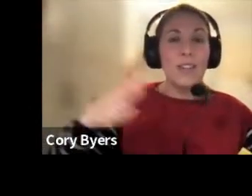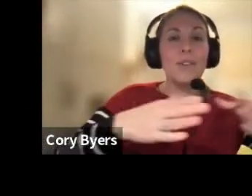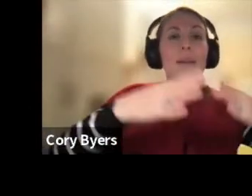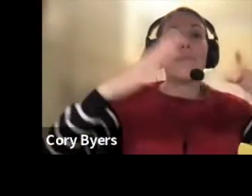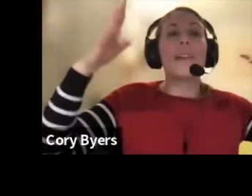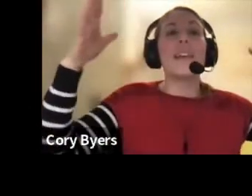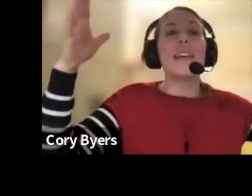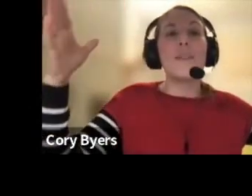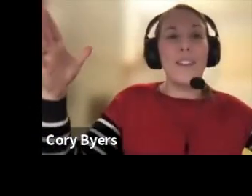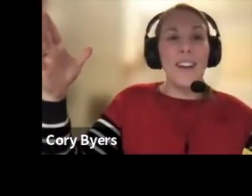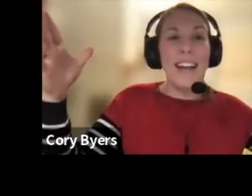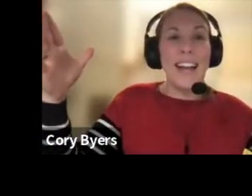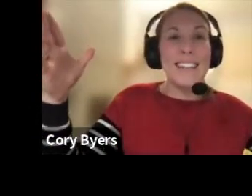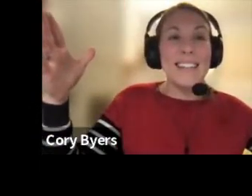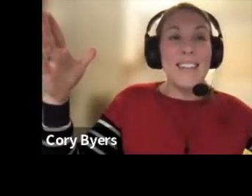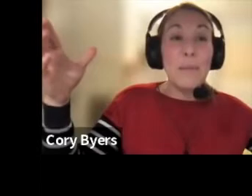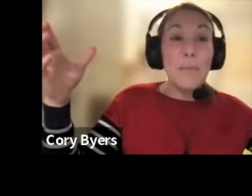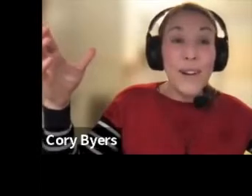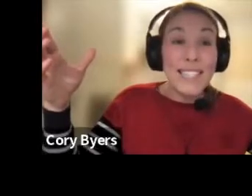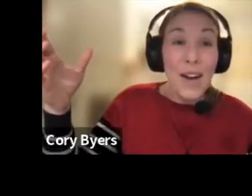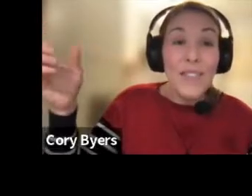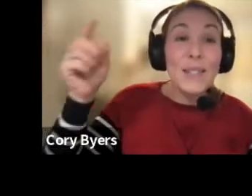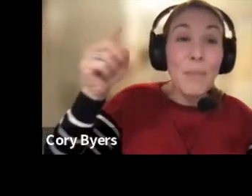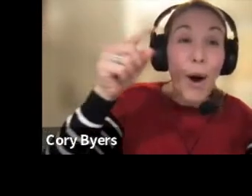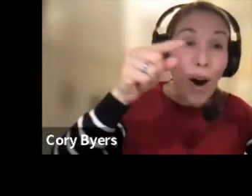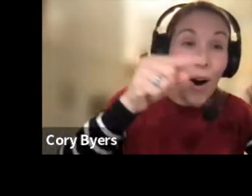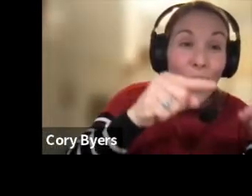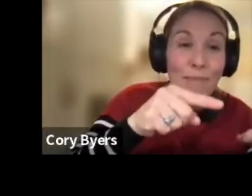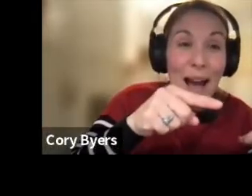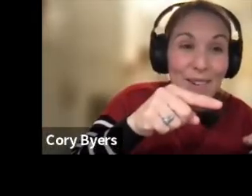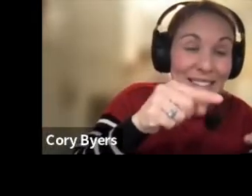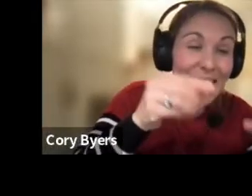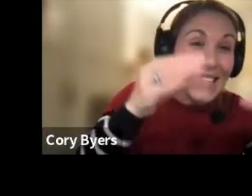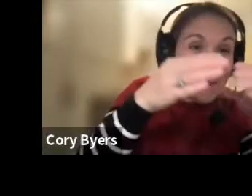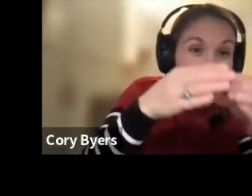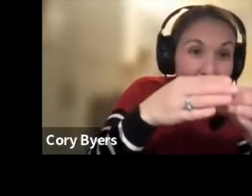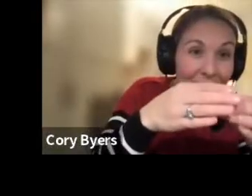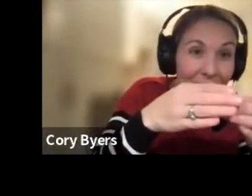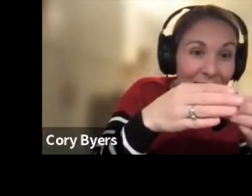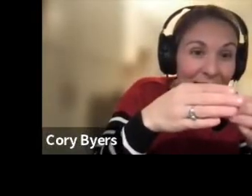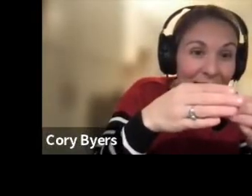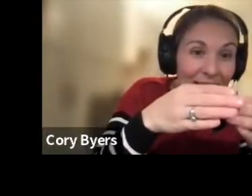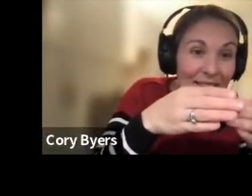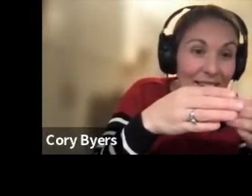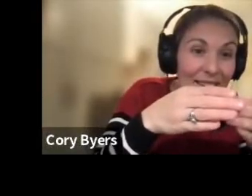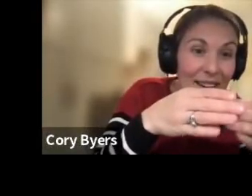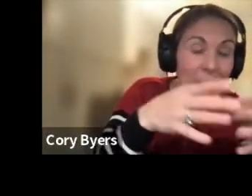and show them big with your hands and then point out the small mouse, small,